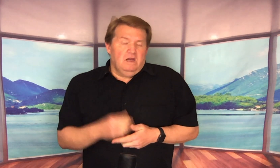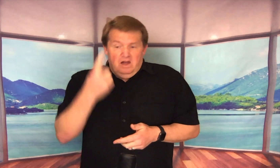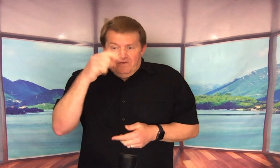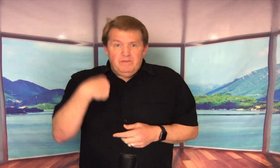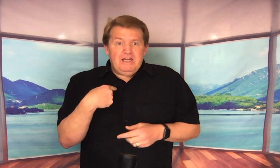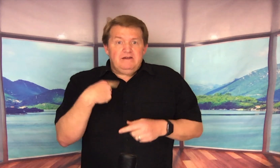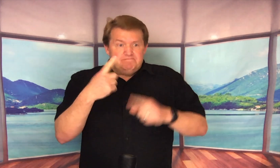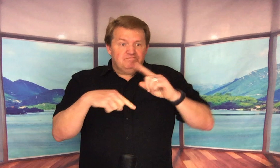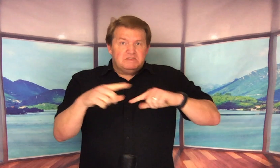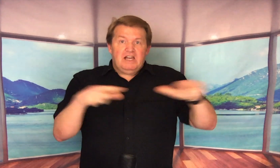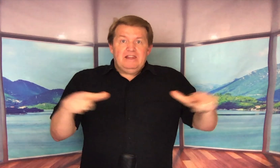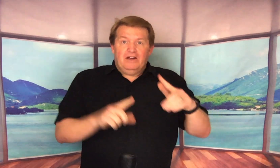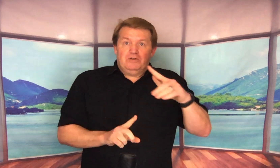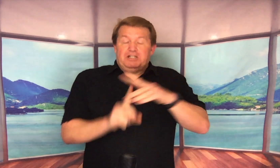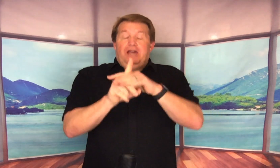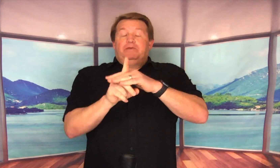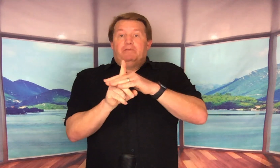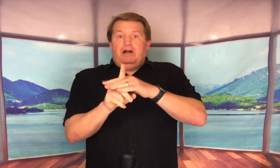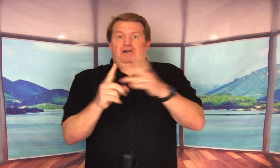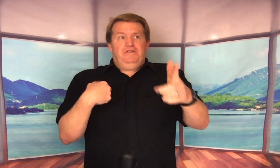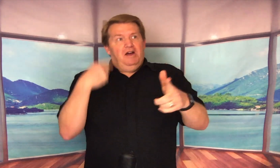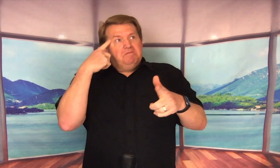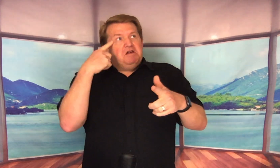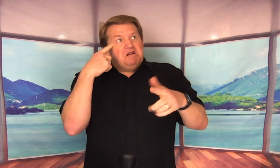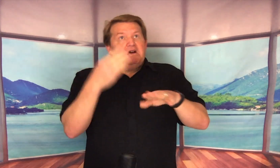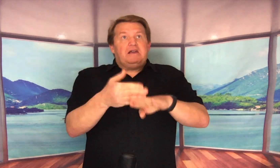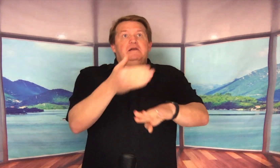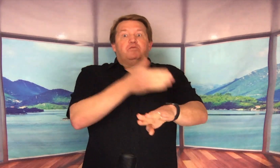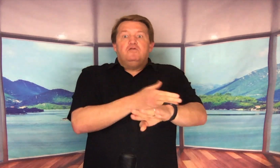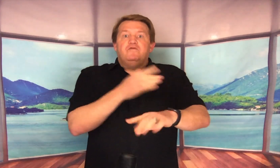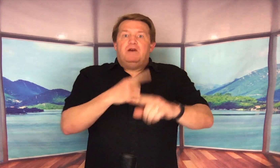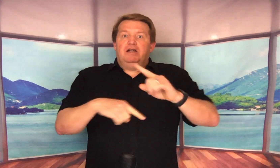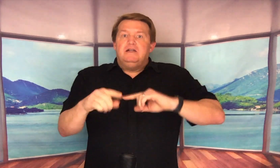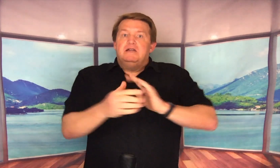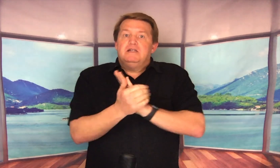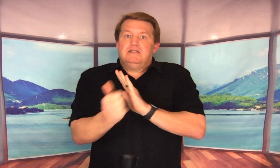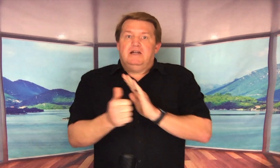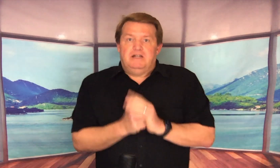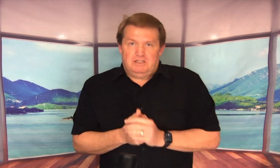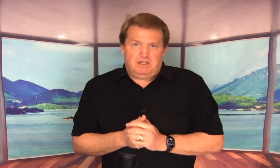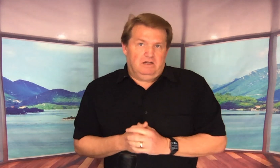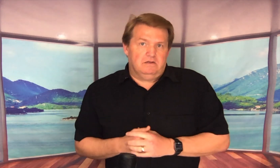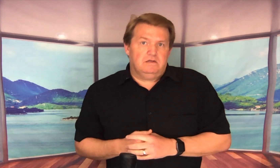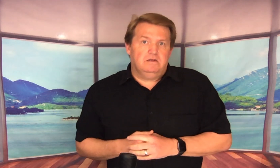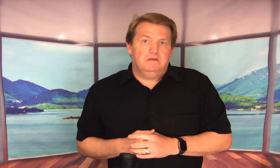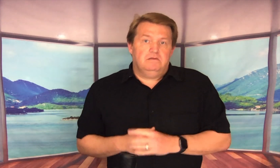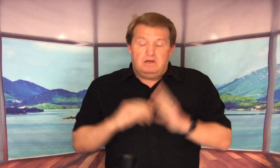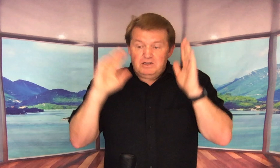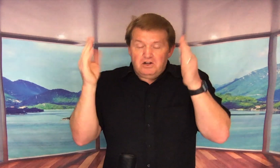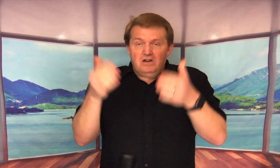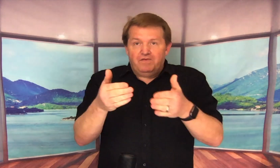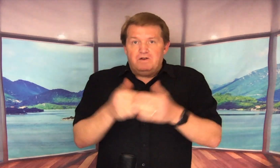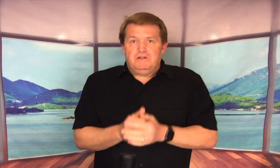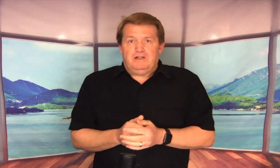For me, sign language came to mind. I thought, I can improve my signing skills. And I started focusing on